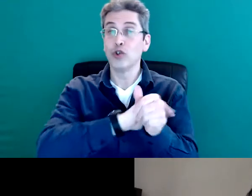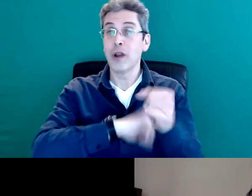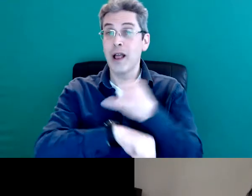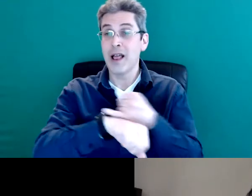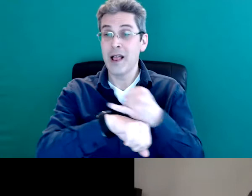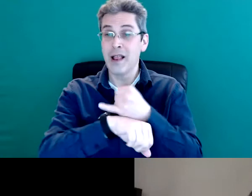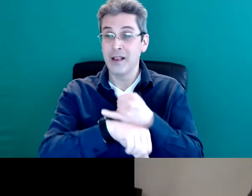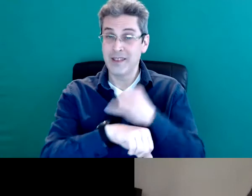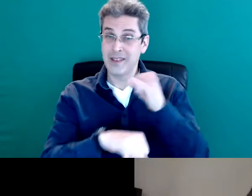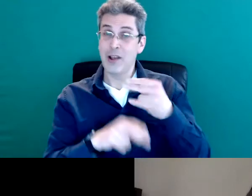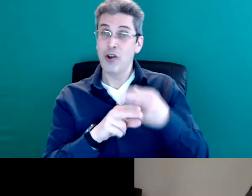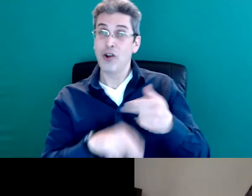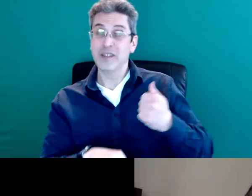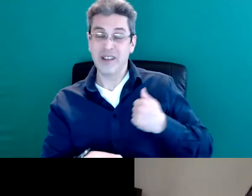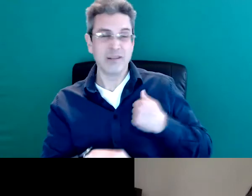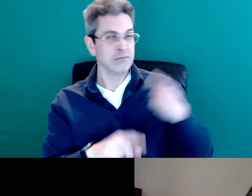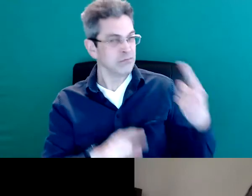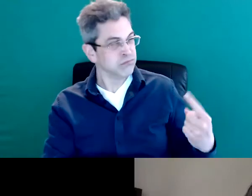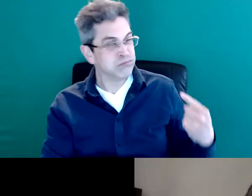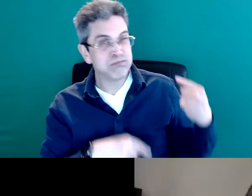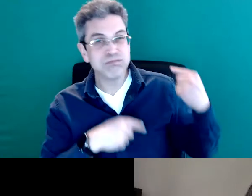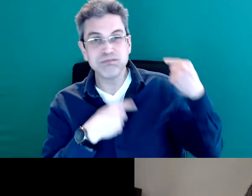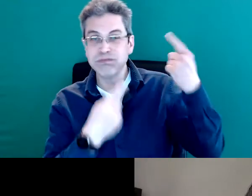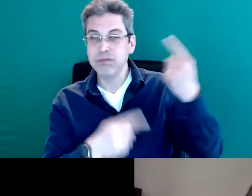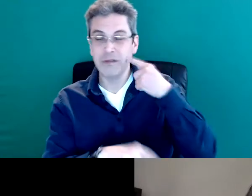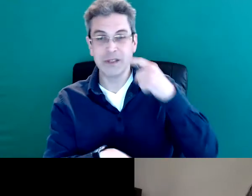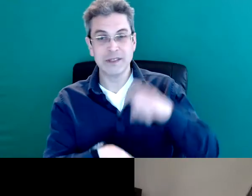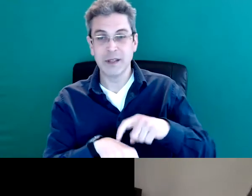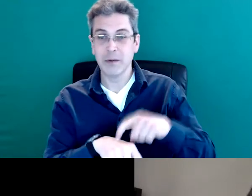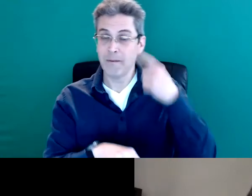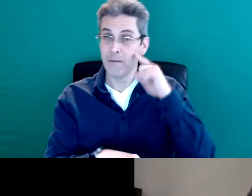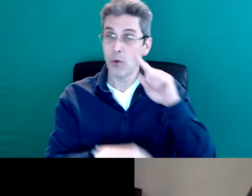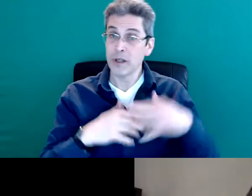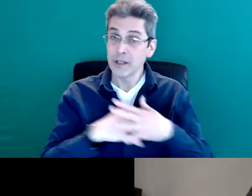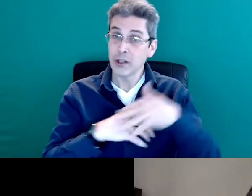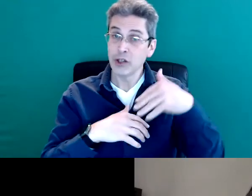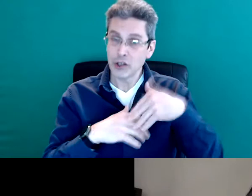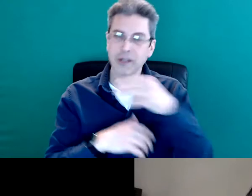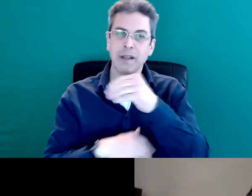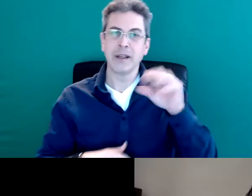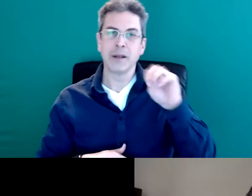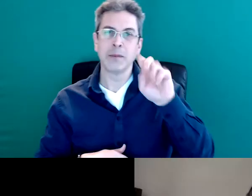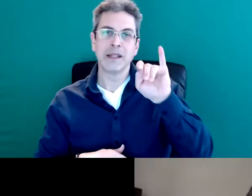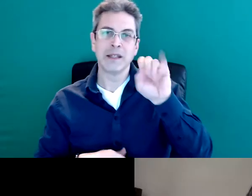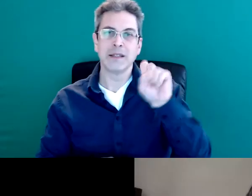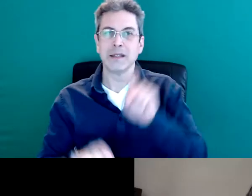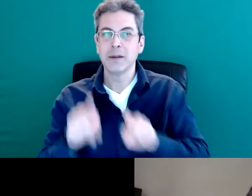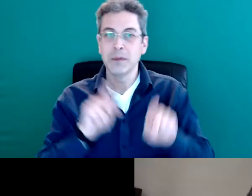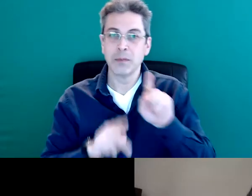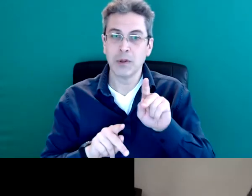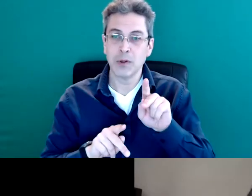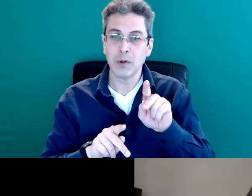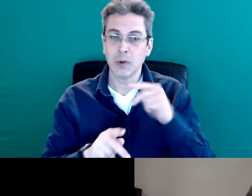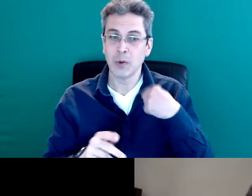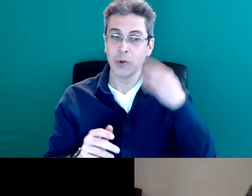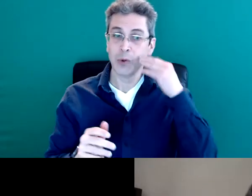time immemorial to the ancestors of First Nation, Métis, and Inuit people. We recognize that in this territory, Indigenous people have